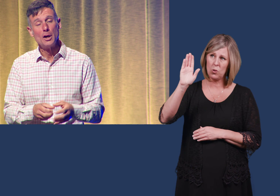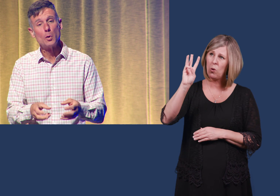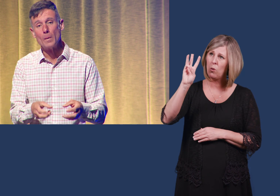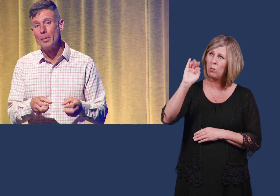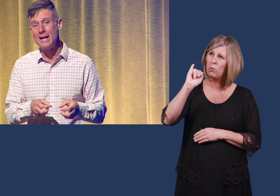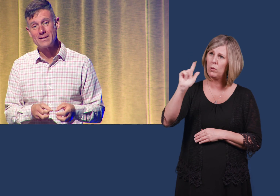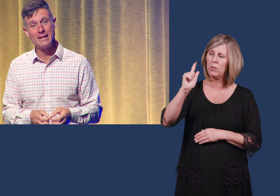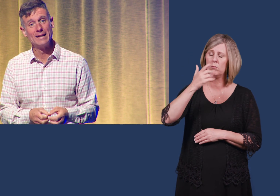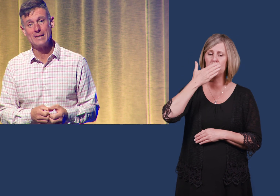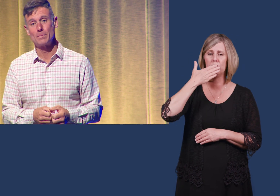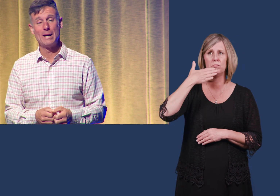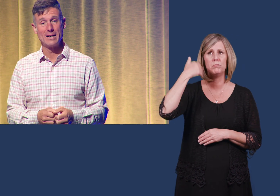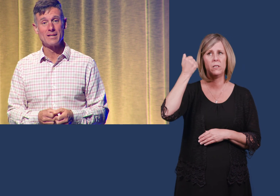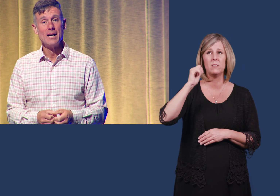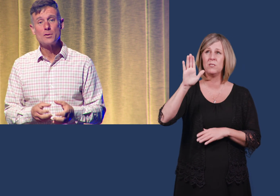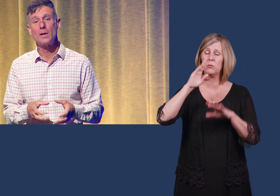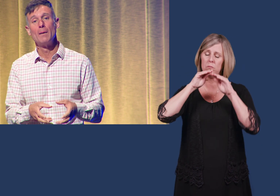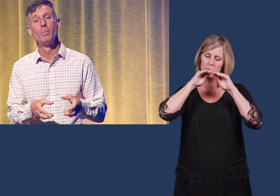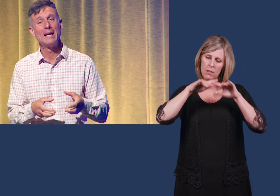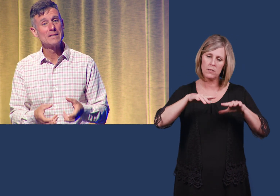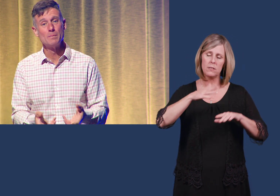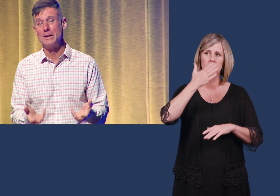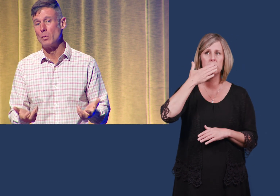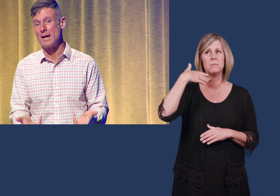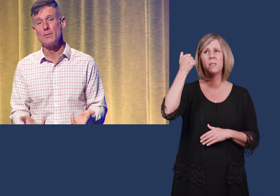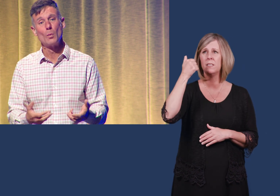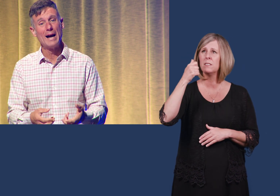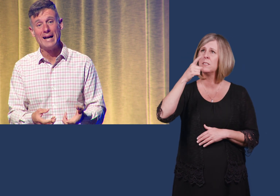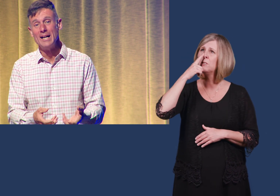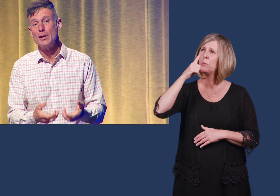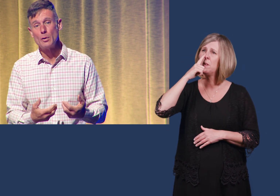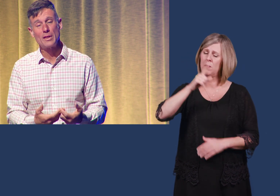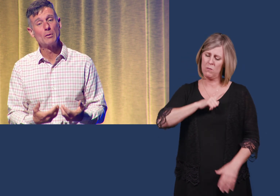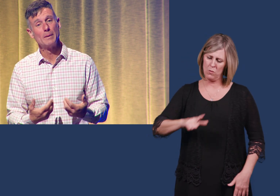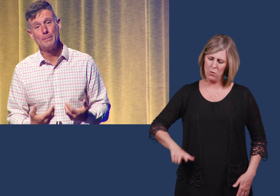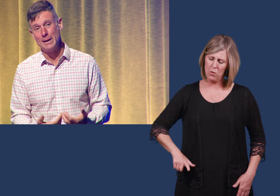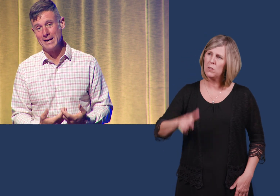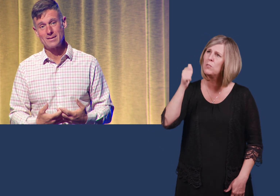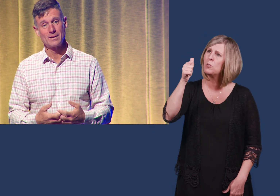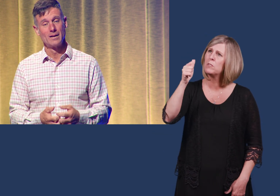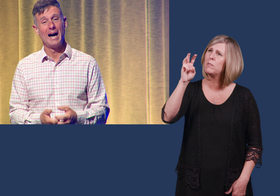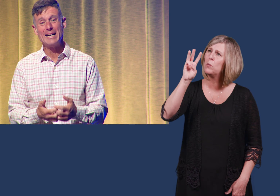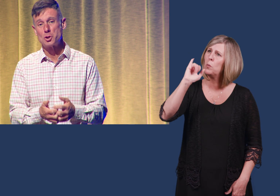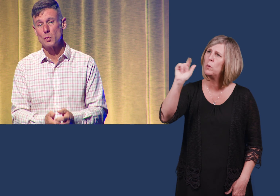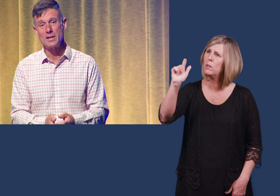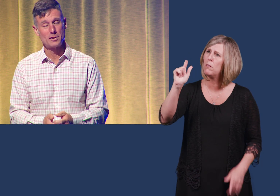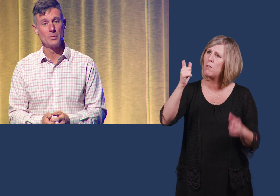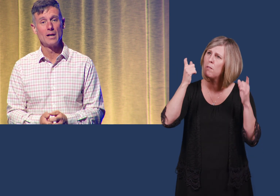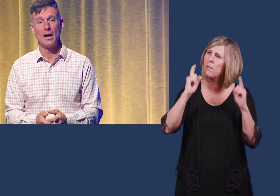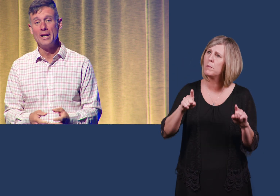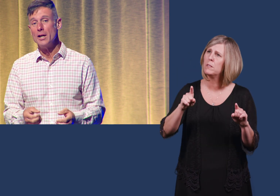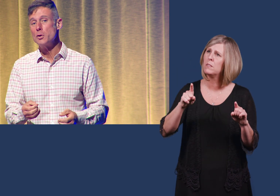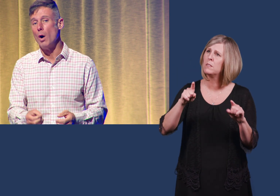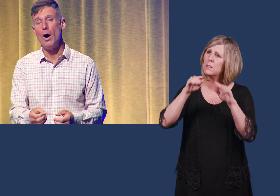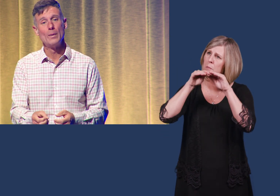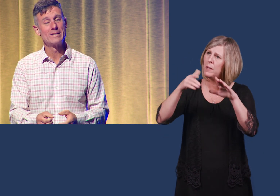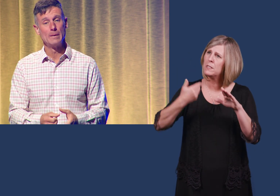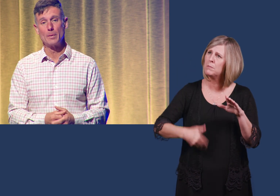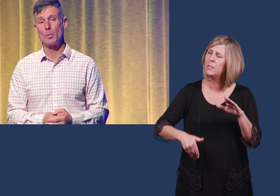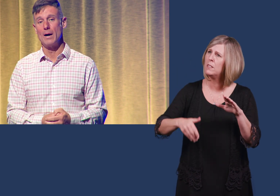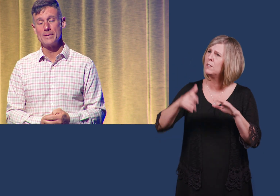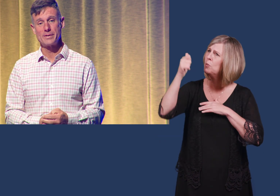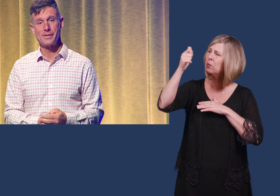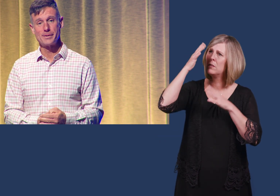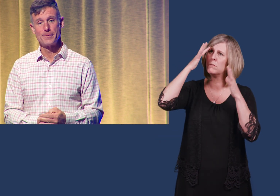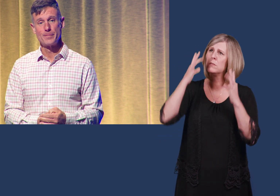best. Your blessing is best. So God, bless me in whatever way you think would be best. I trust you, God. You always keep